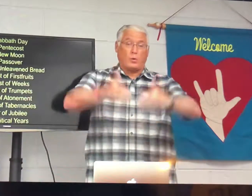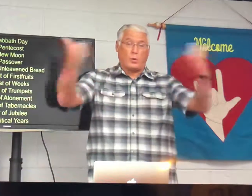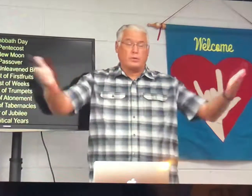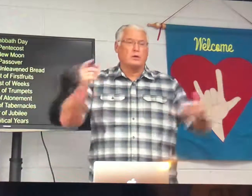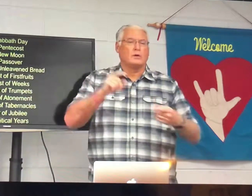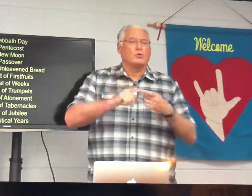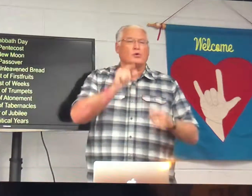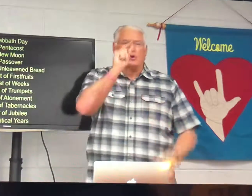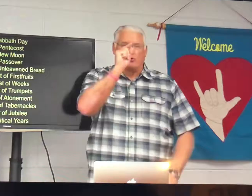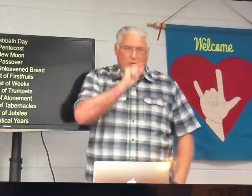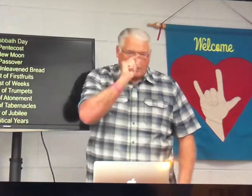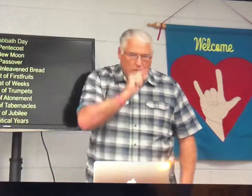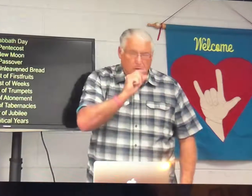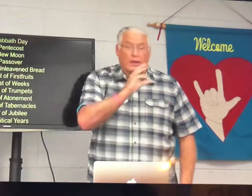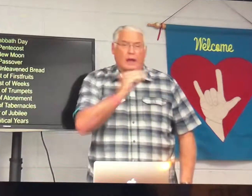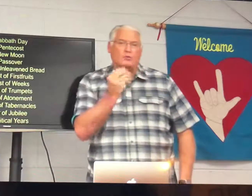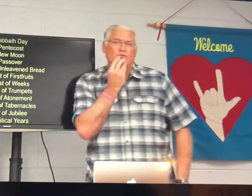Cocoa beans are apparently made of wisdom.